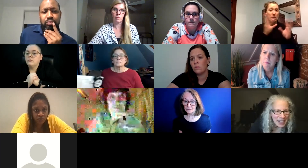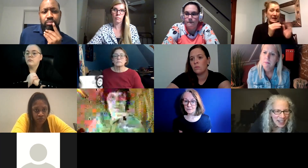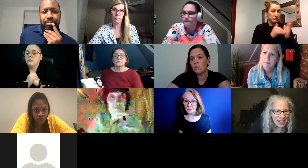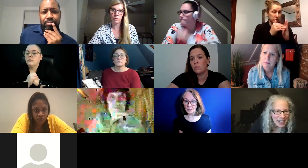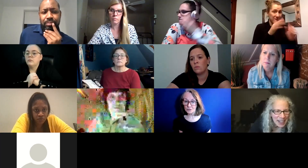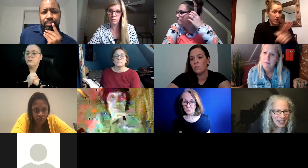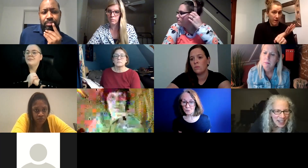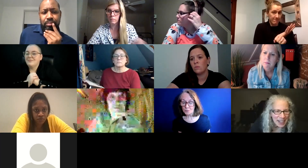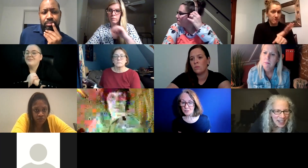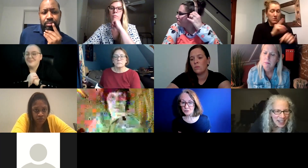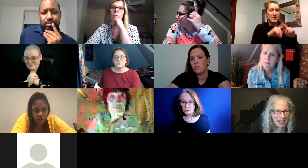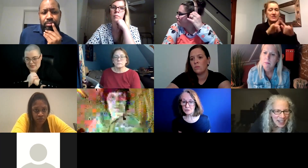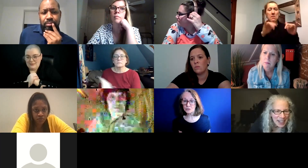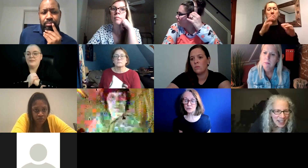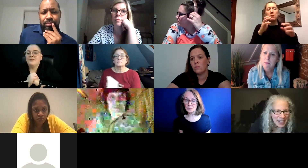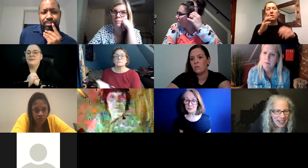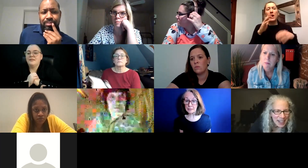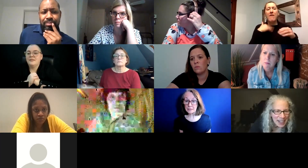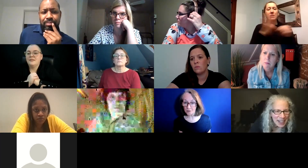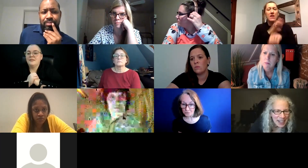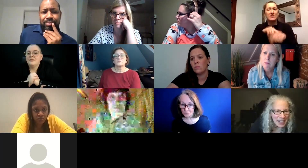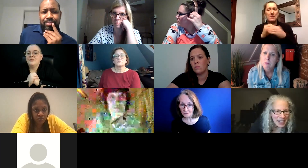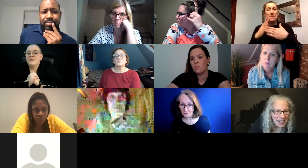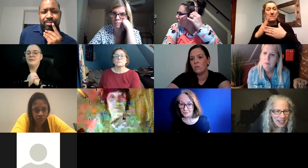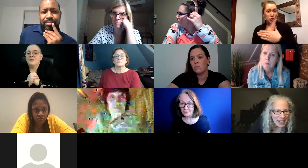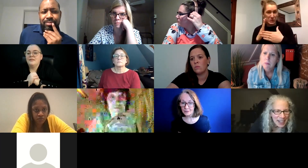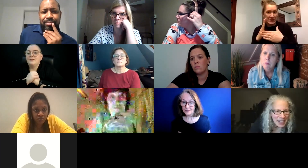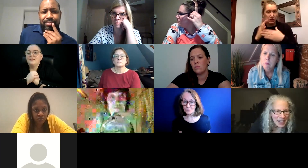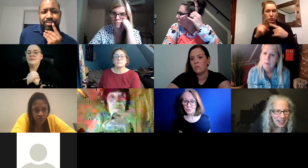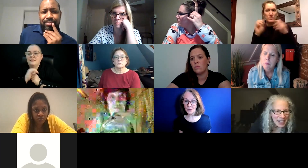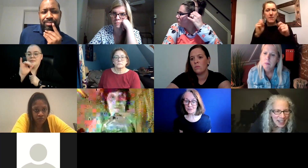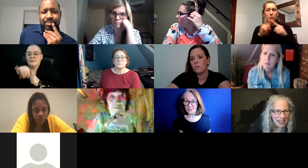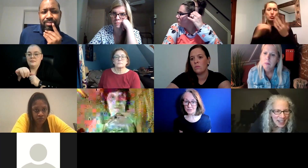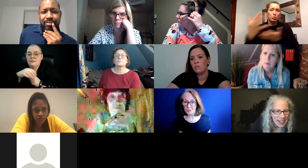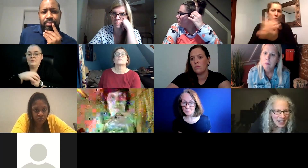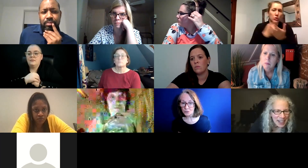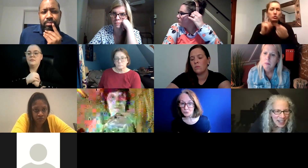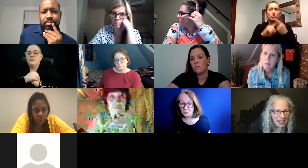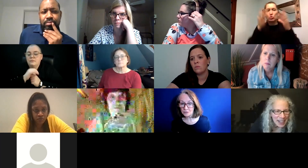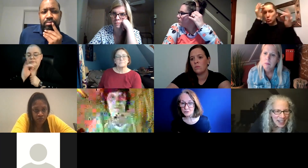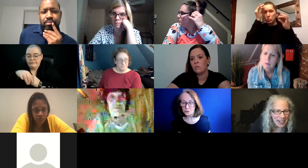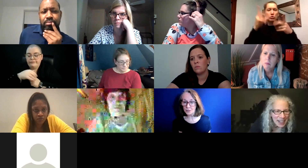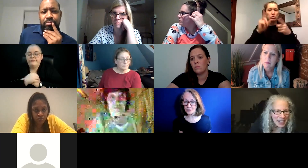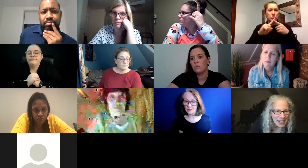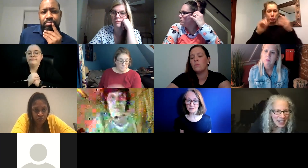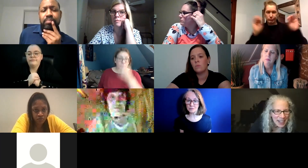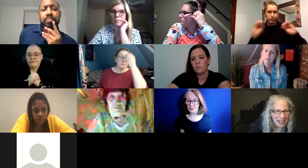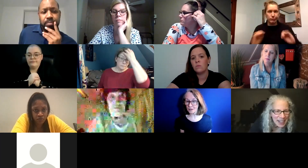I understand we want to make sure to meet enough, and we want to have enough time in between to do any kind of data